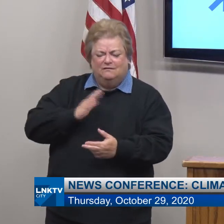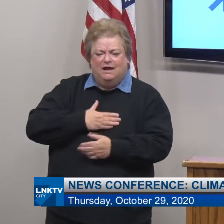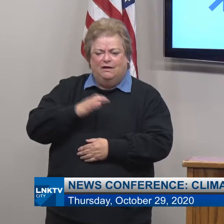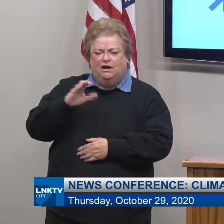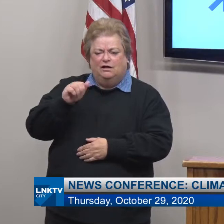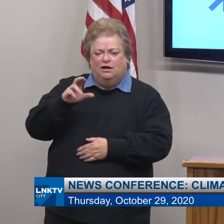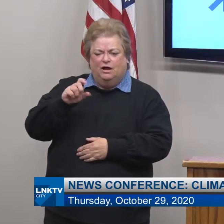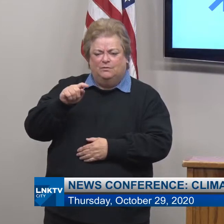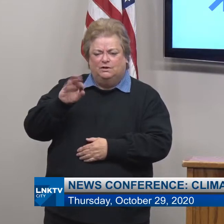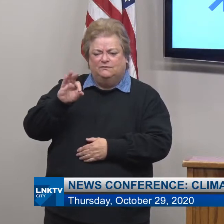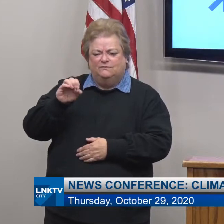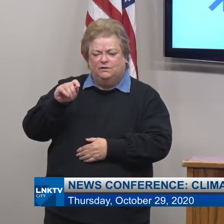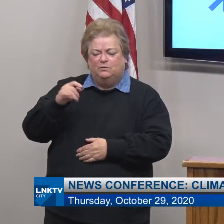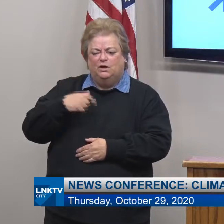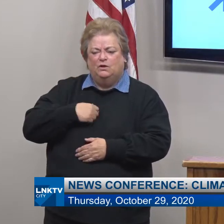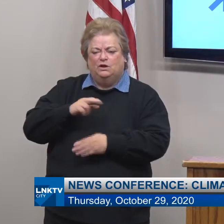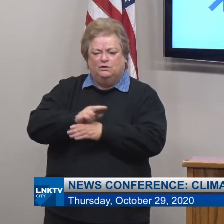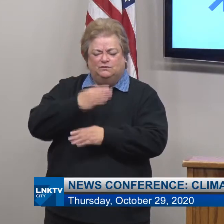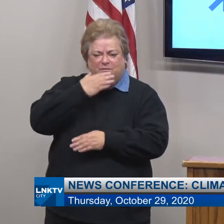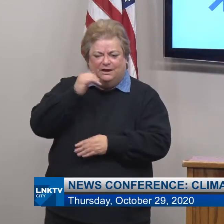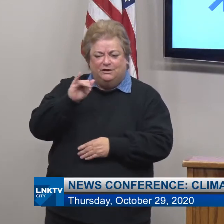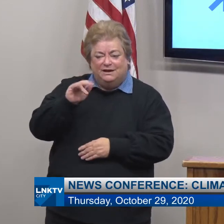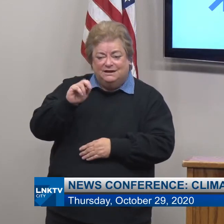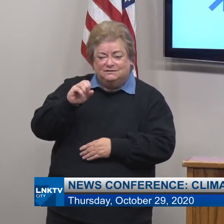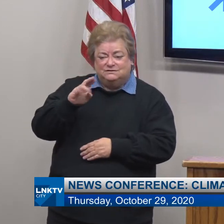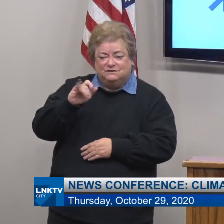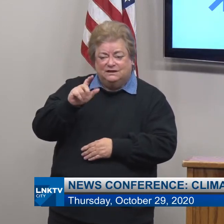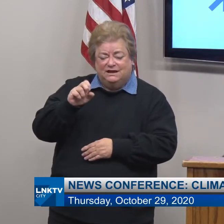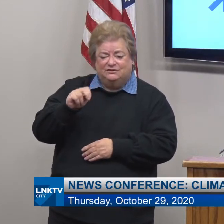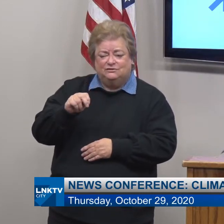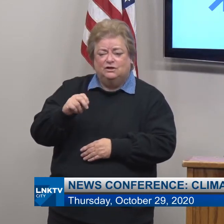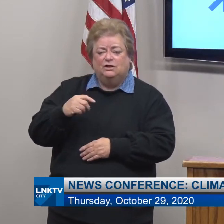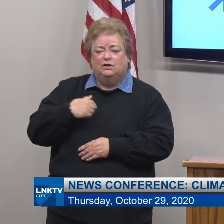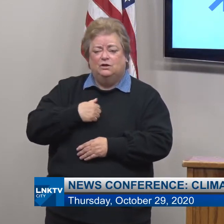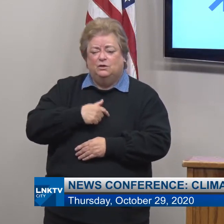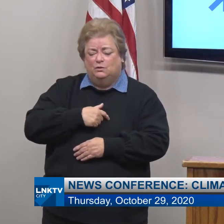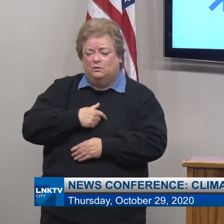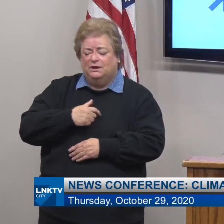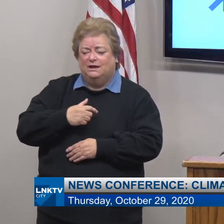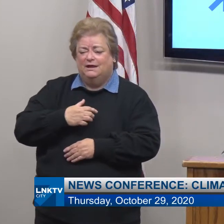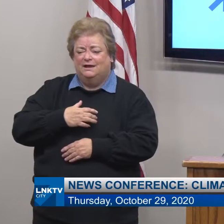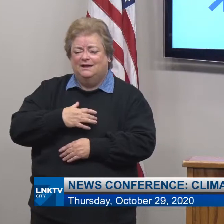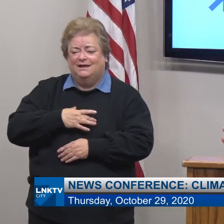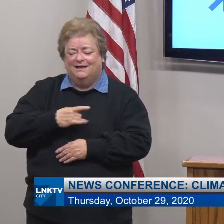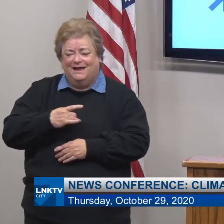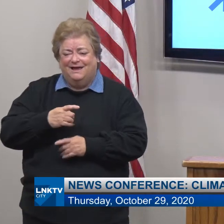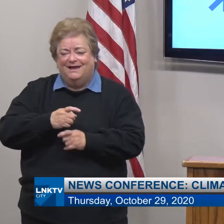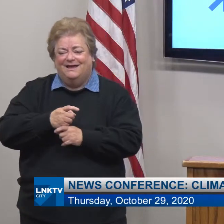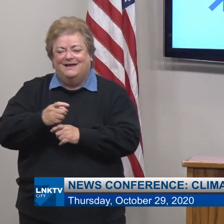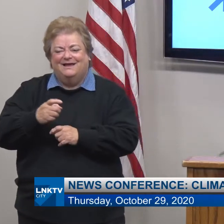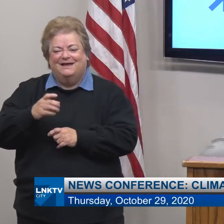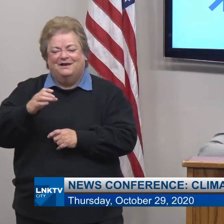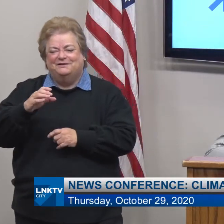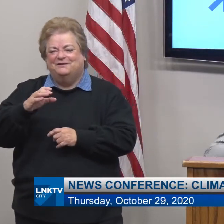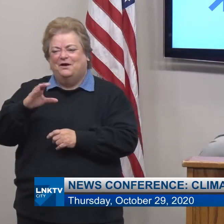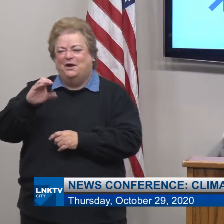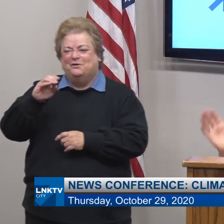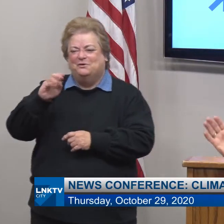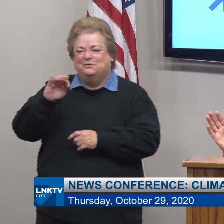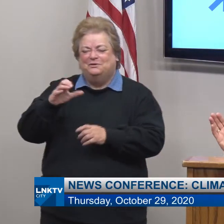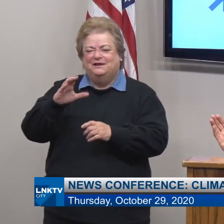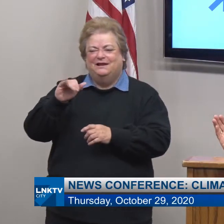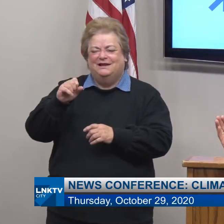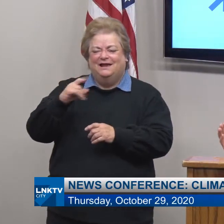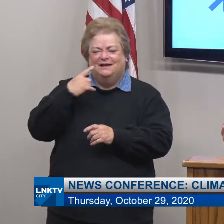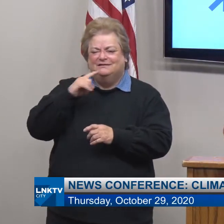footprint. We use better insulation, we use distributed load systems that I love talking about for cooling cases, instead of